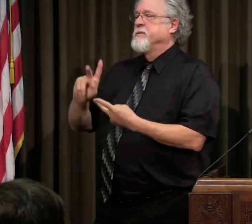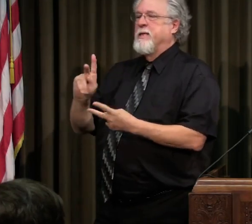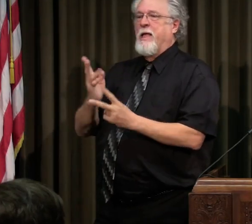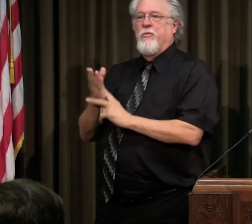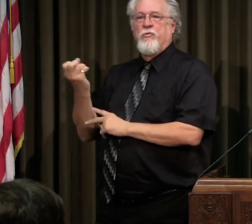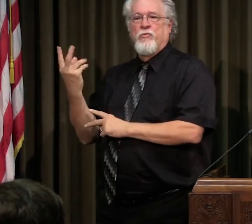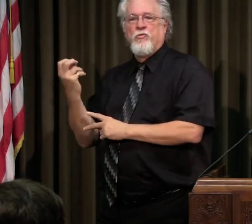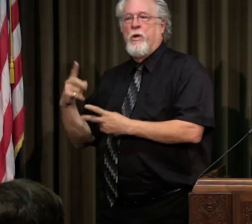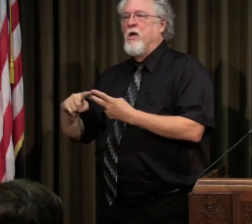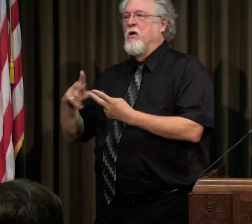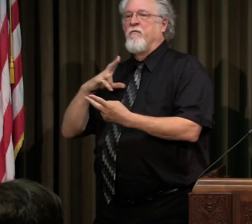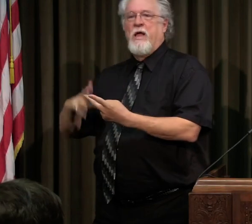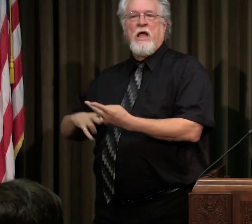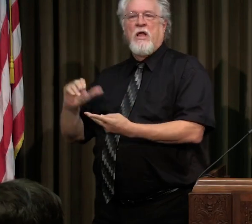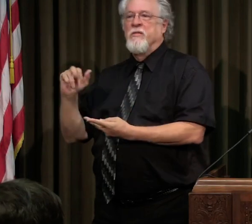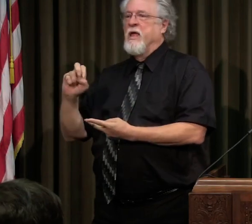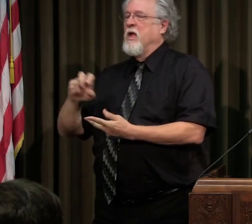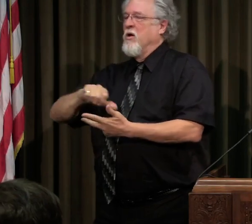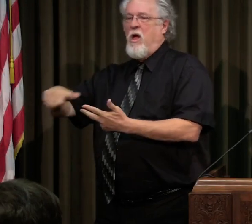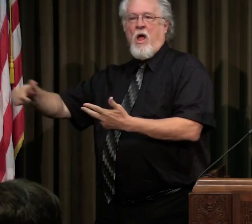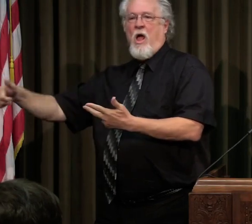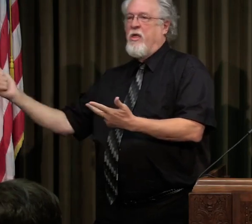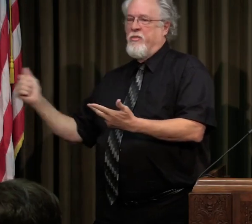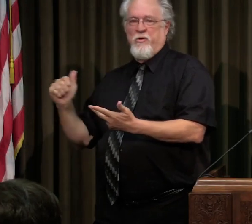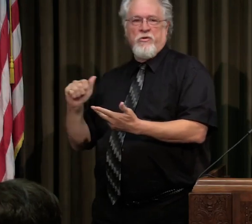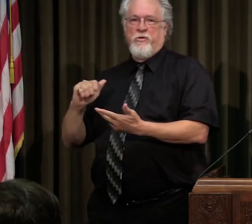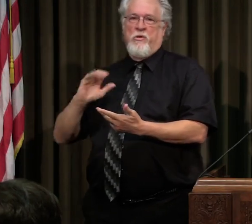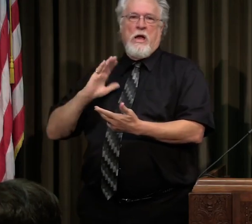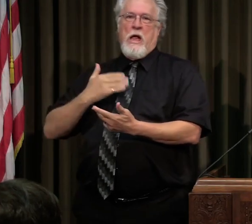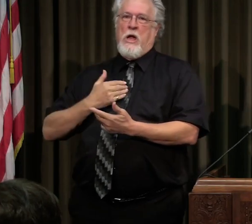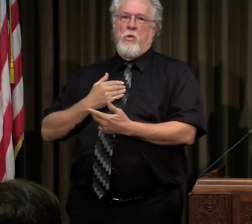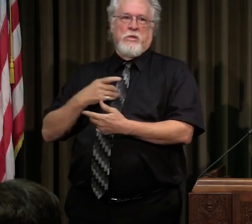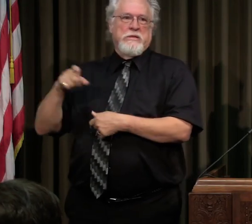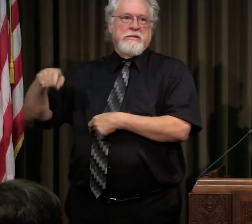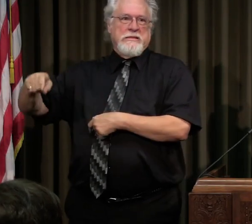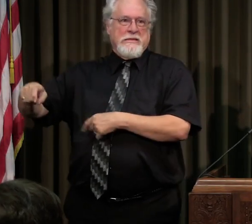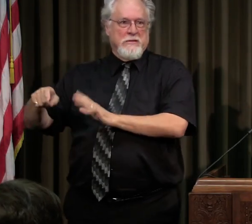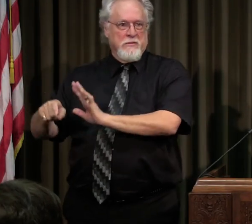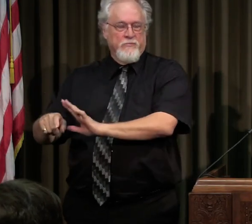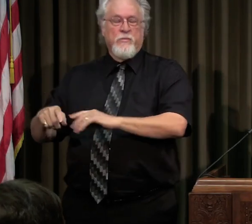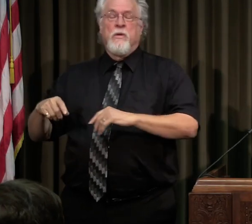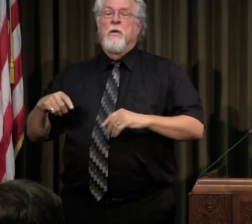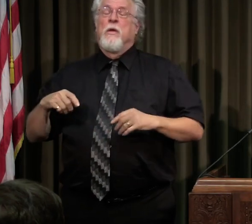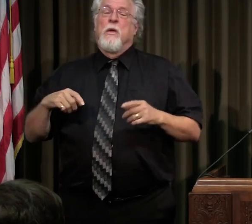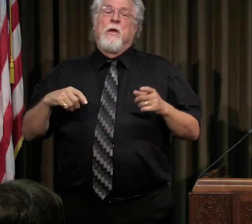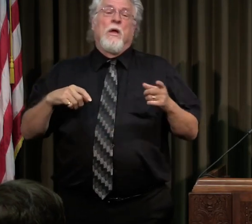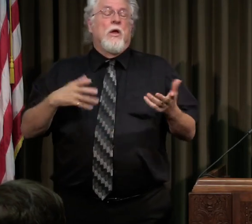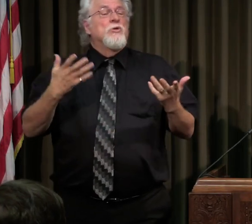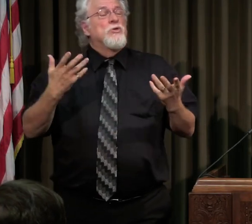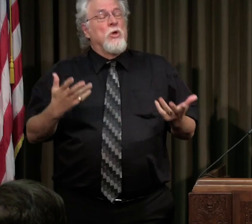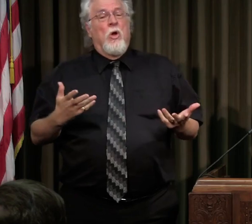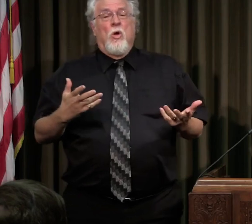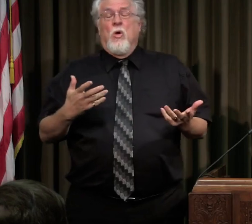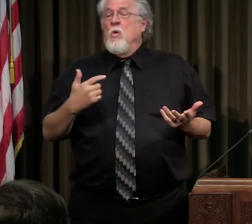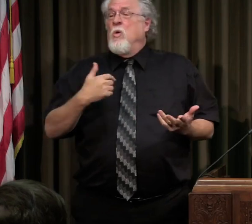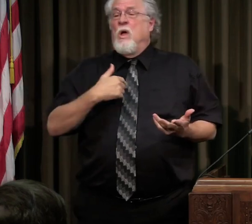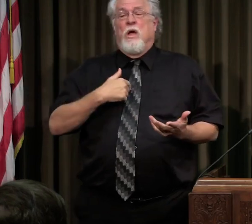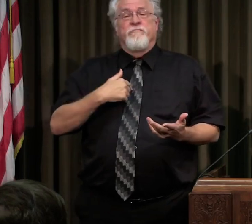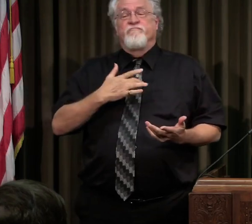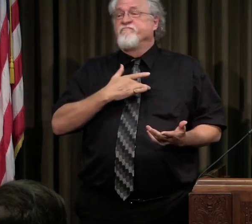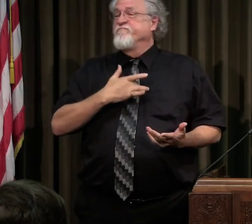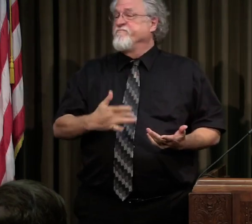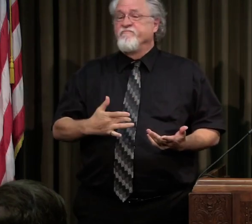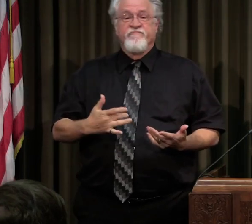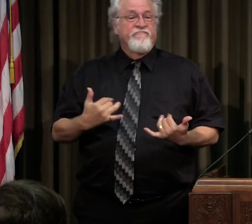care, other of our most acute and pressing needs. And so I am not inclined